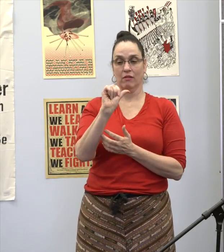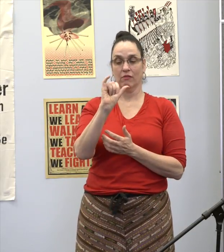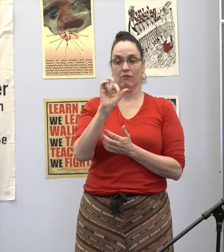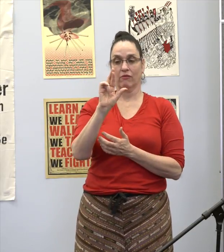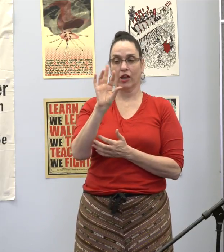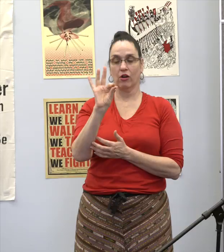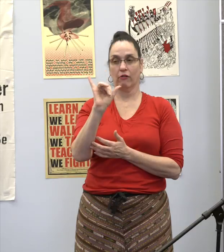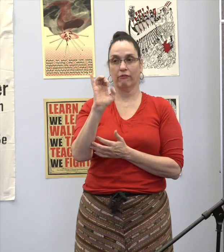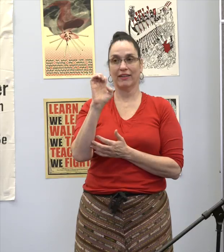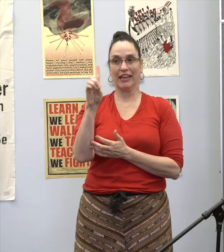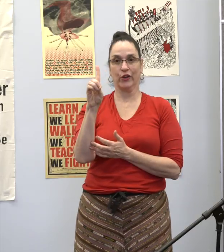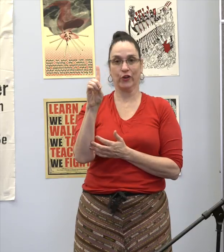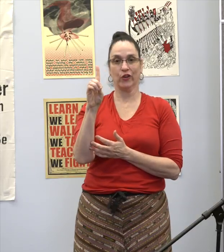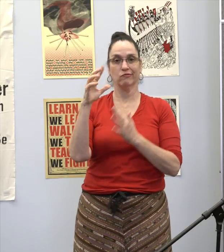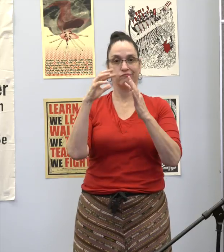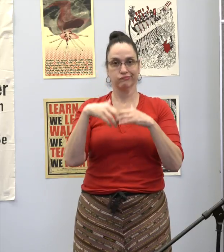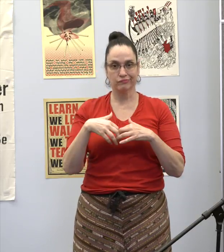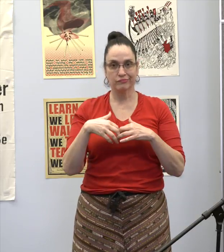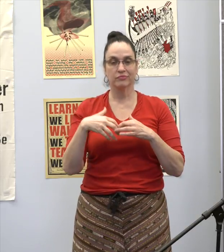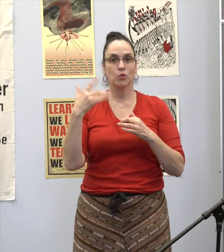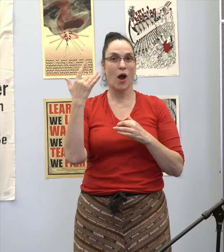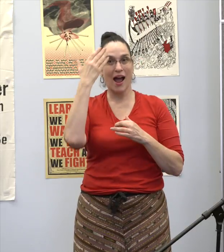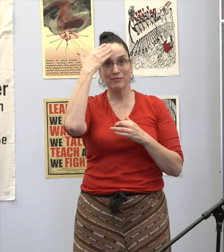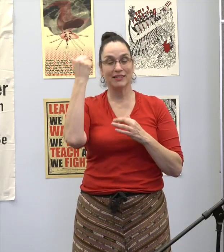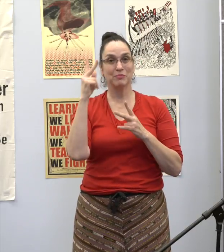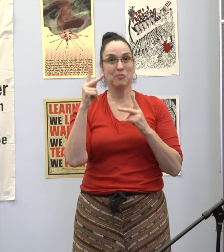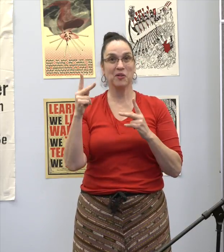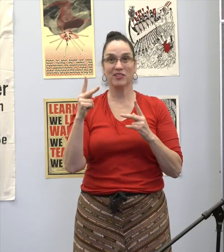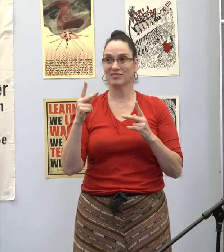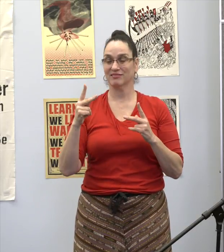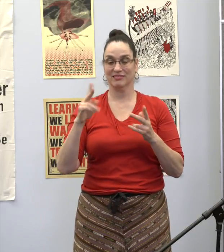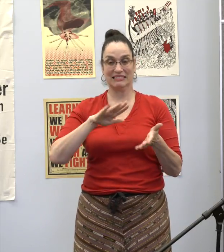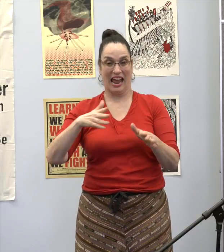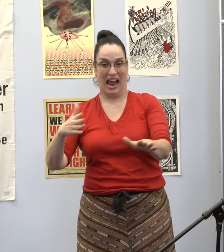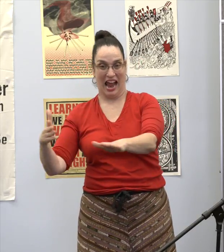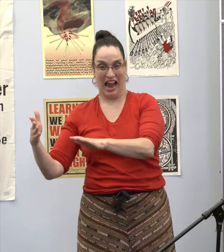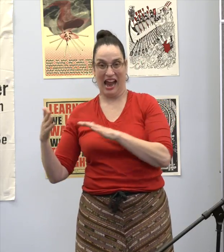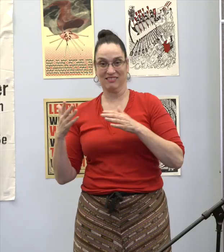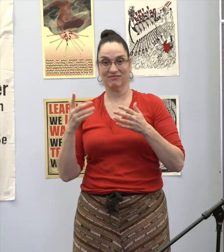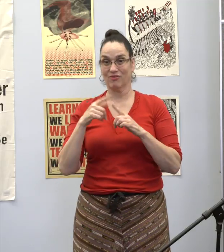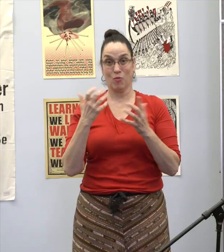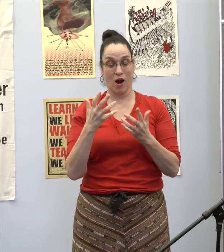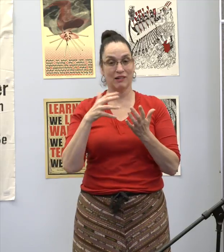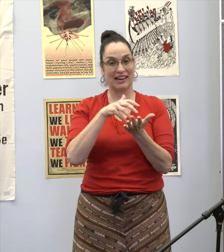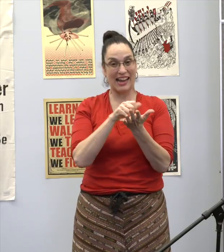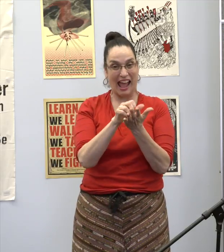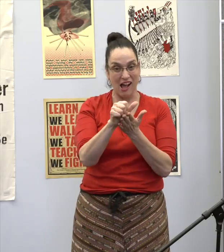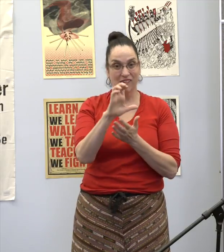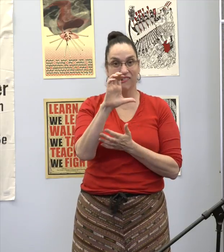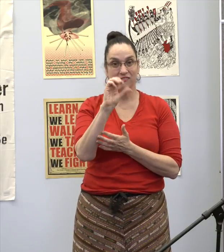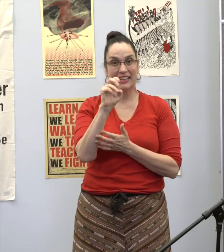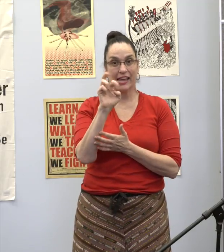after decades of people losing their lives to cancer. Of their community, the one that they loved, the one that they